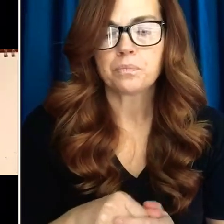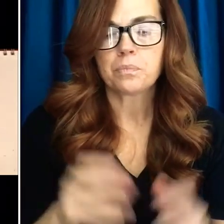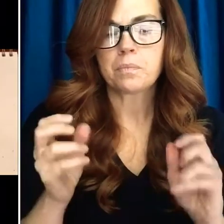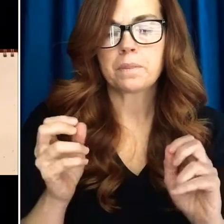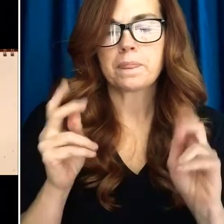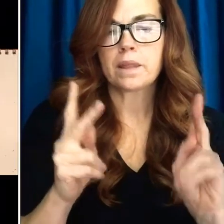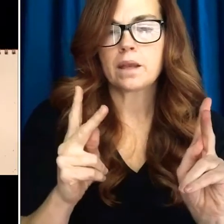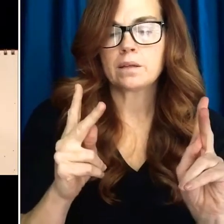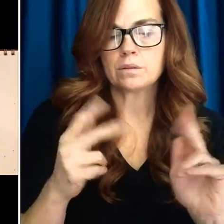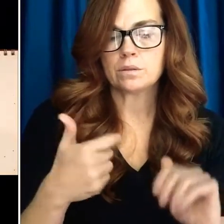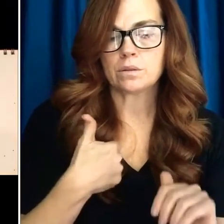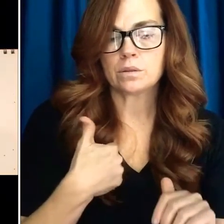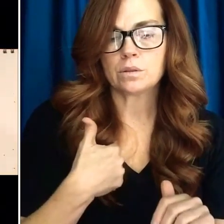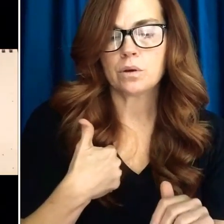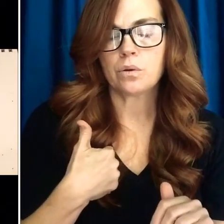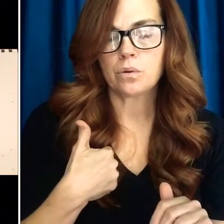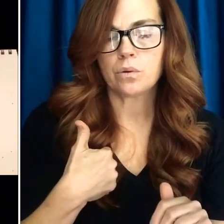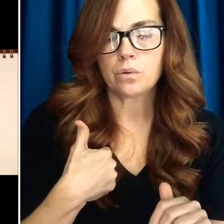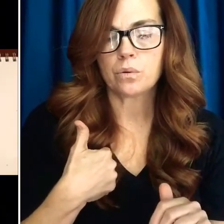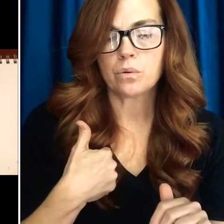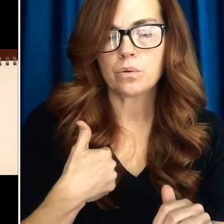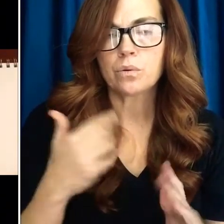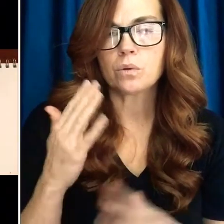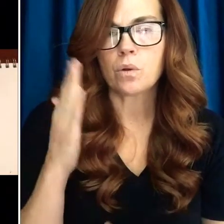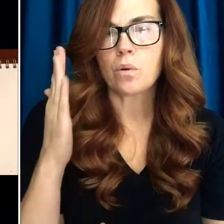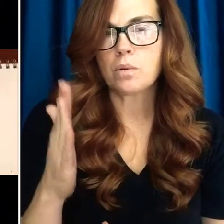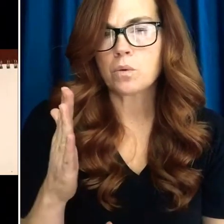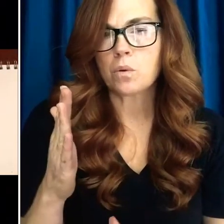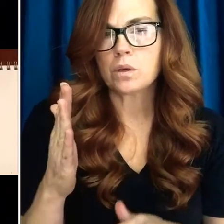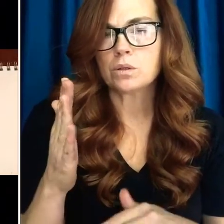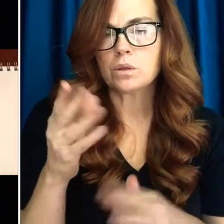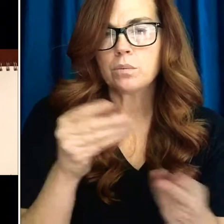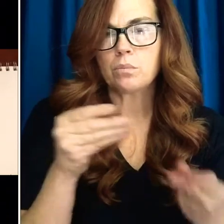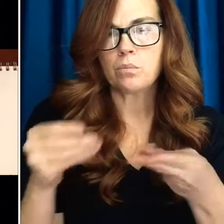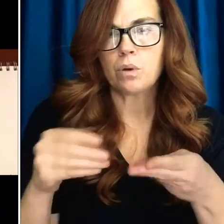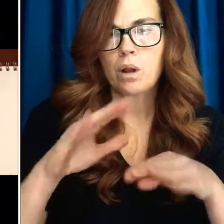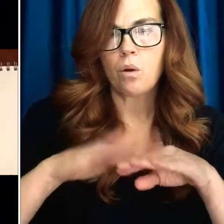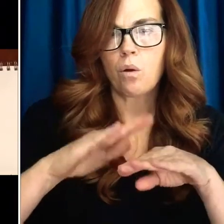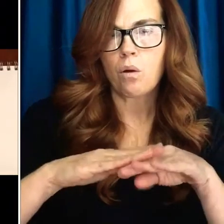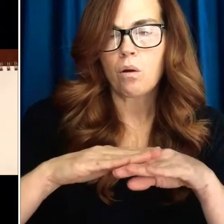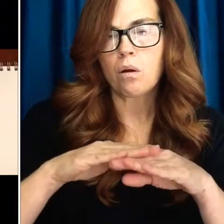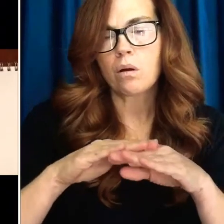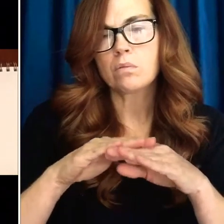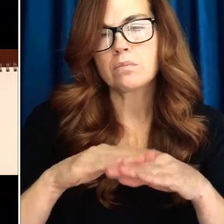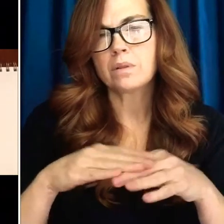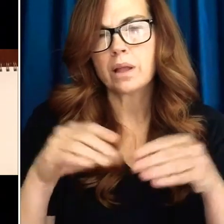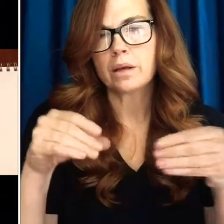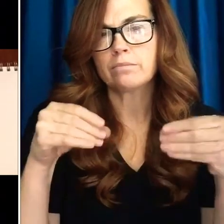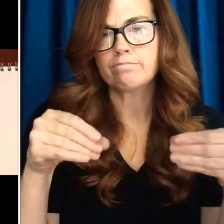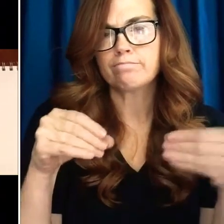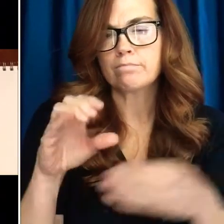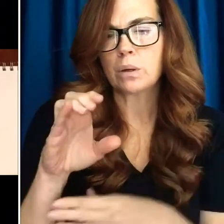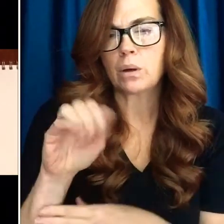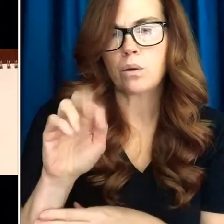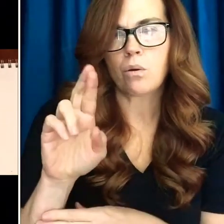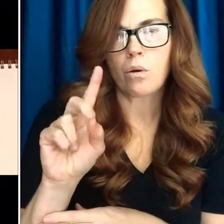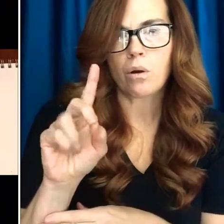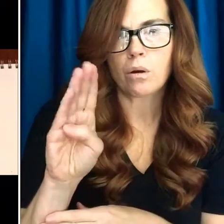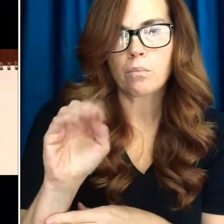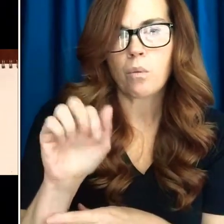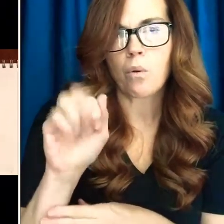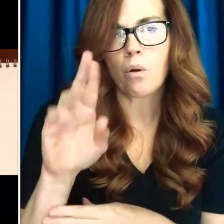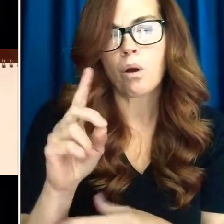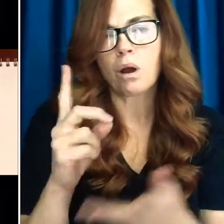base, whether I'm going to be gluing this onto cardboard. So when you're at this step of the process, you just kind of